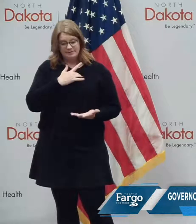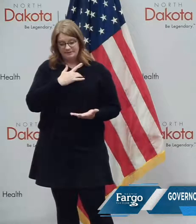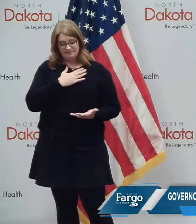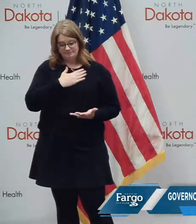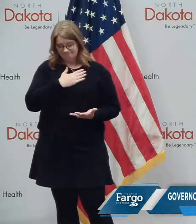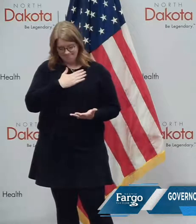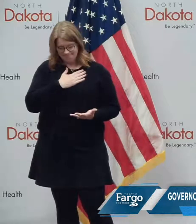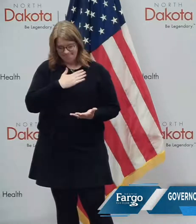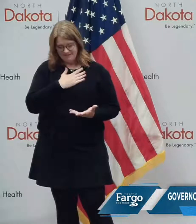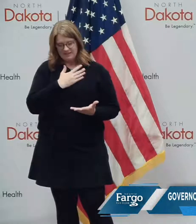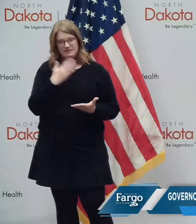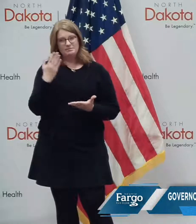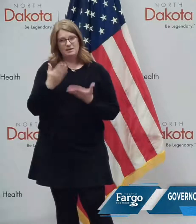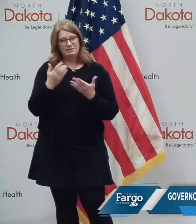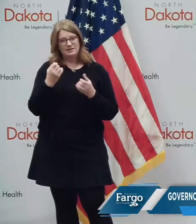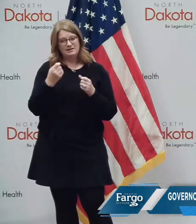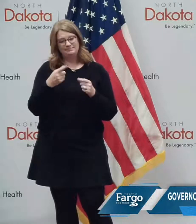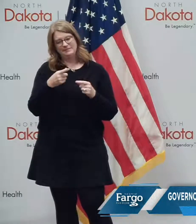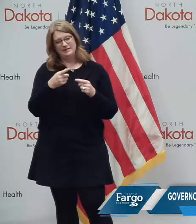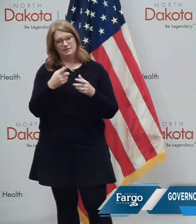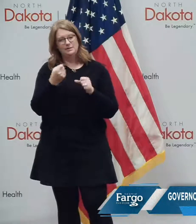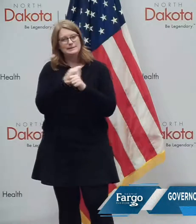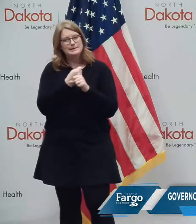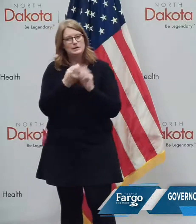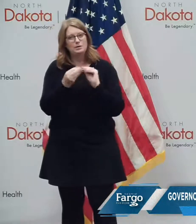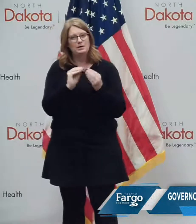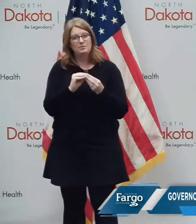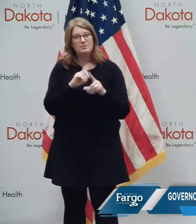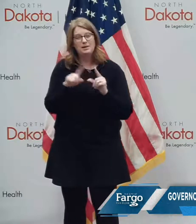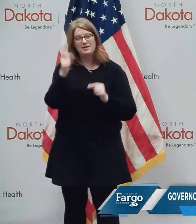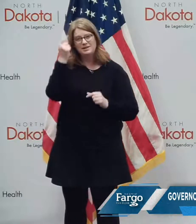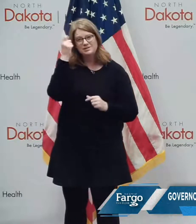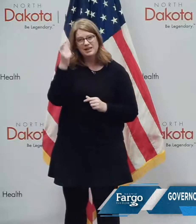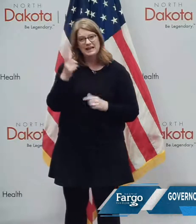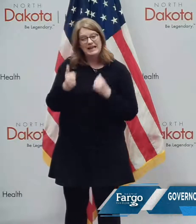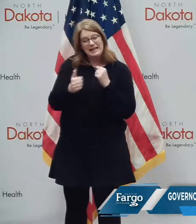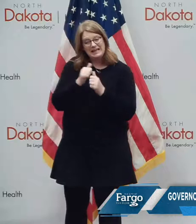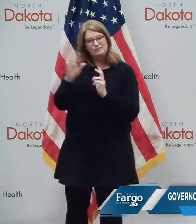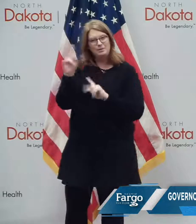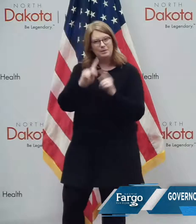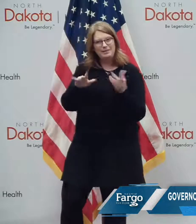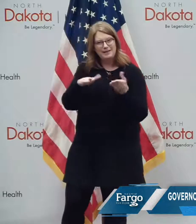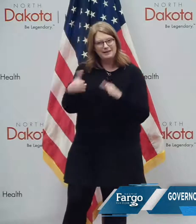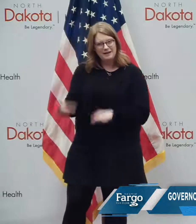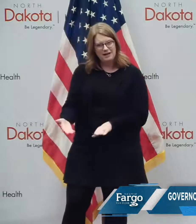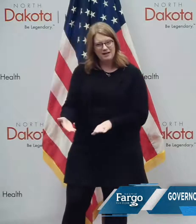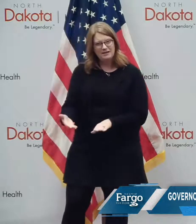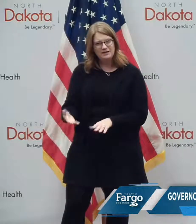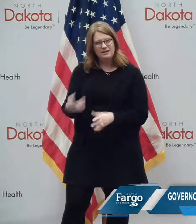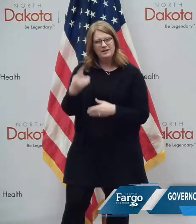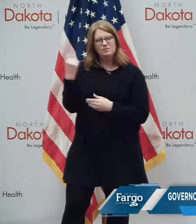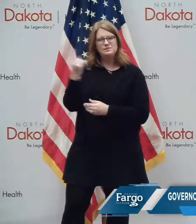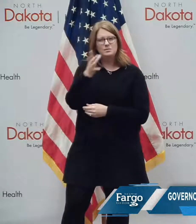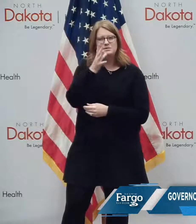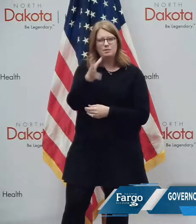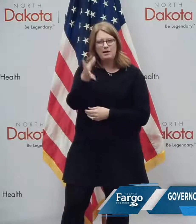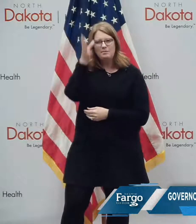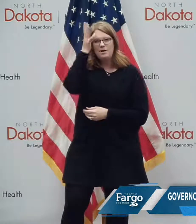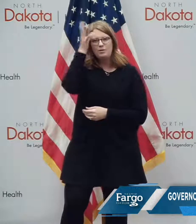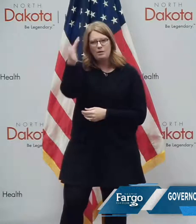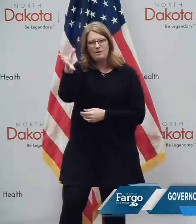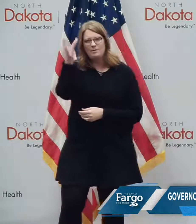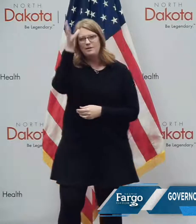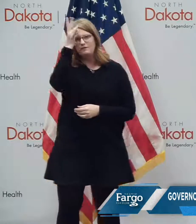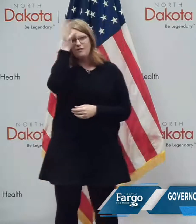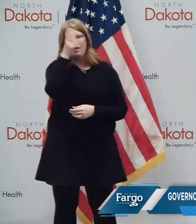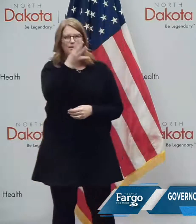may be a statistic number here, we know that each one of those individuals was somebody's grandmother or grandfather, father